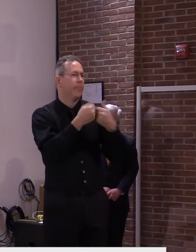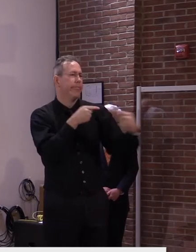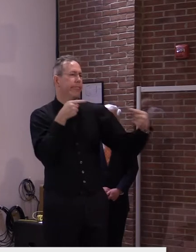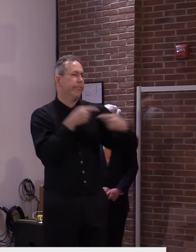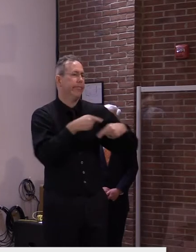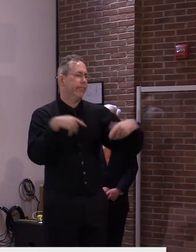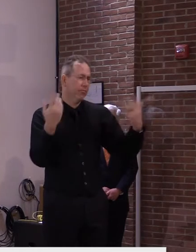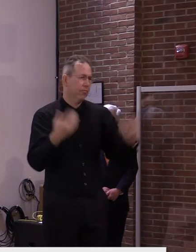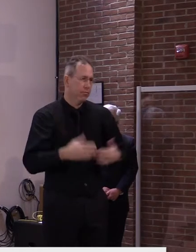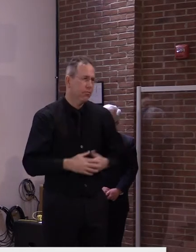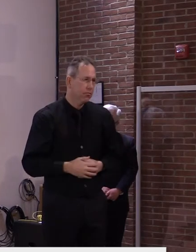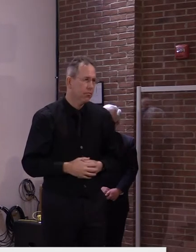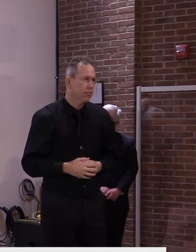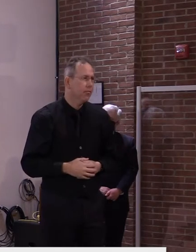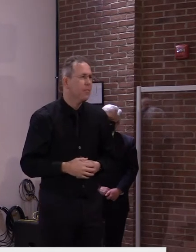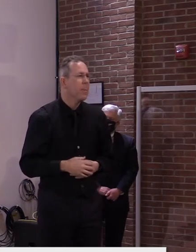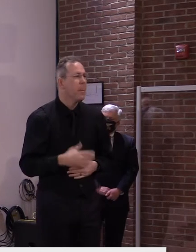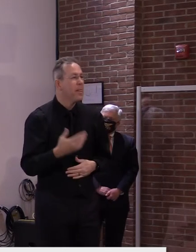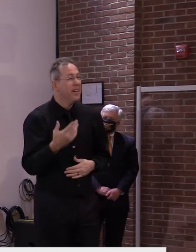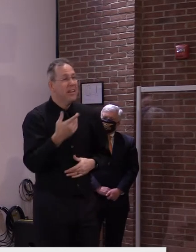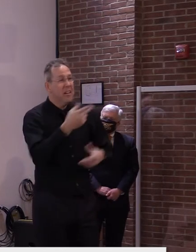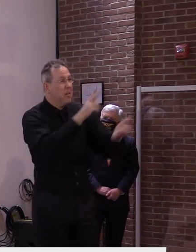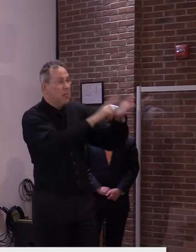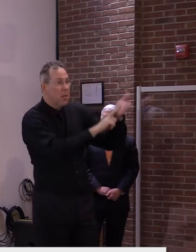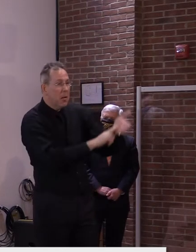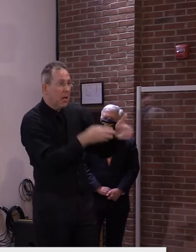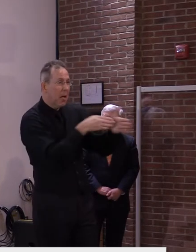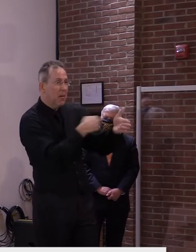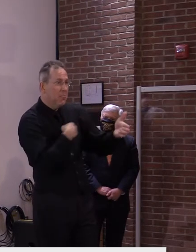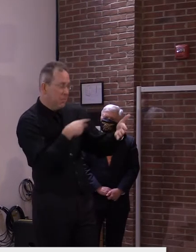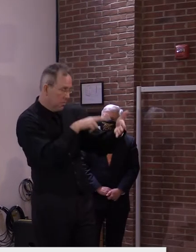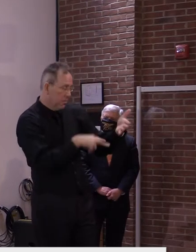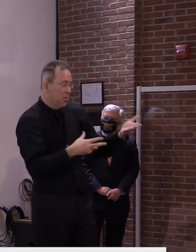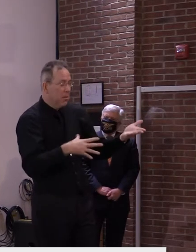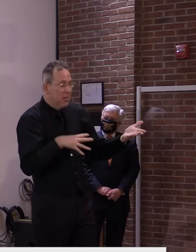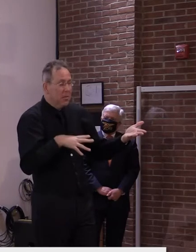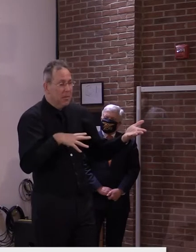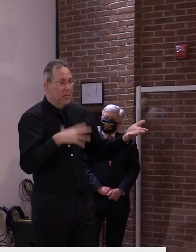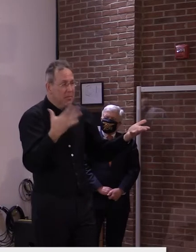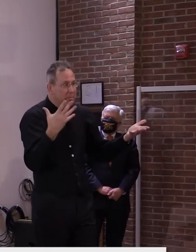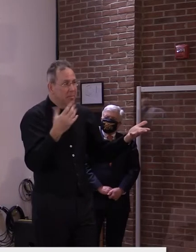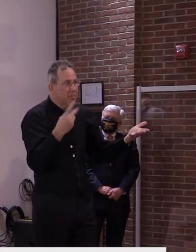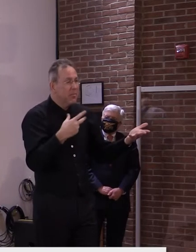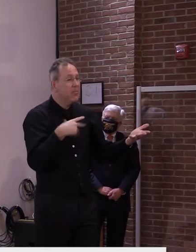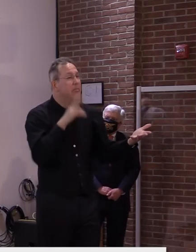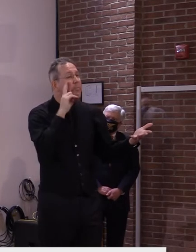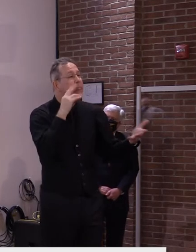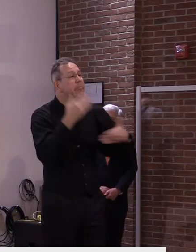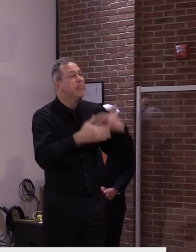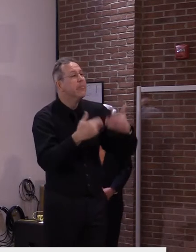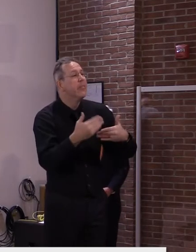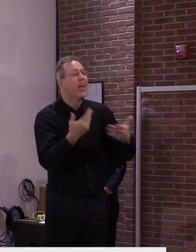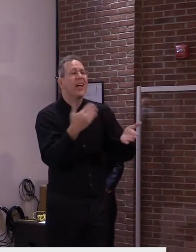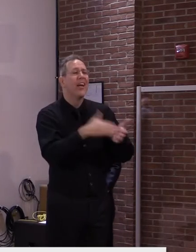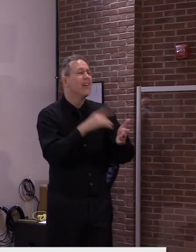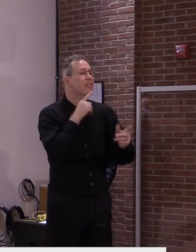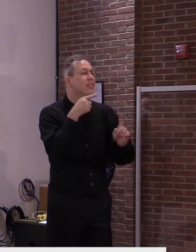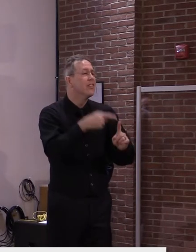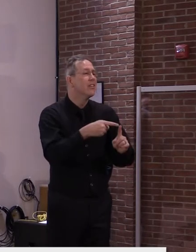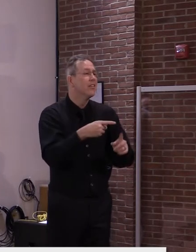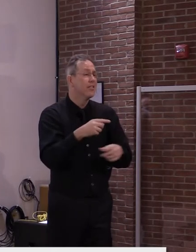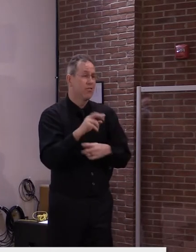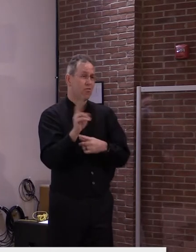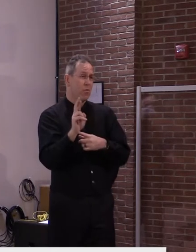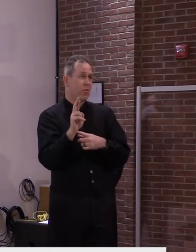I think it's unfortunate, but we'll see where this goes. Again, at the end of the day, if the Republican Party